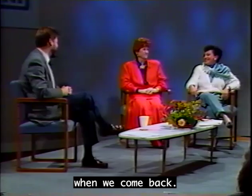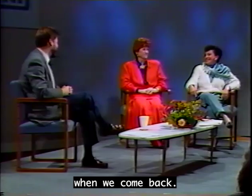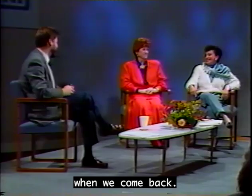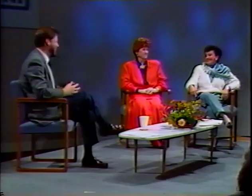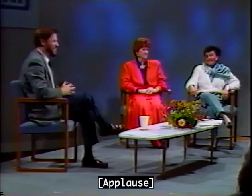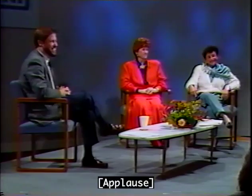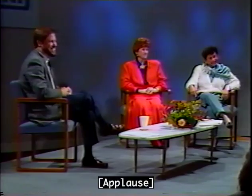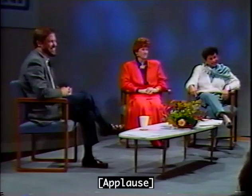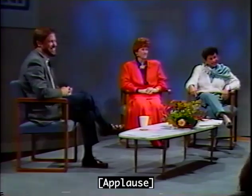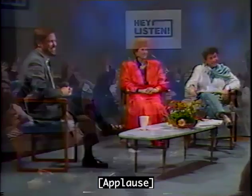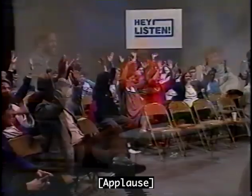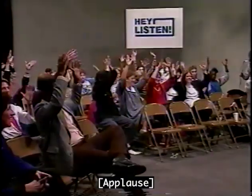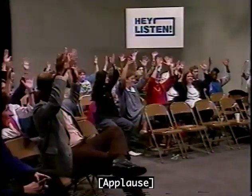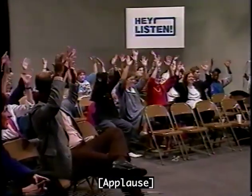back.